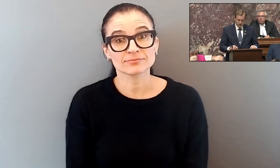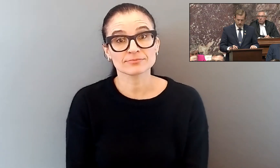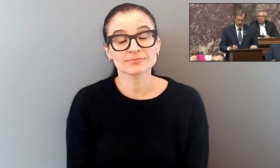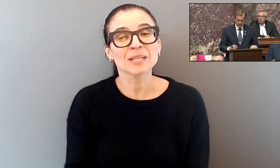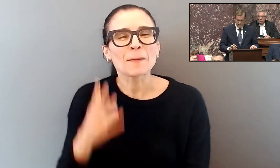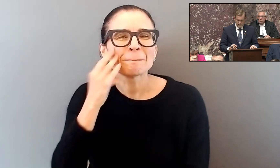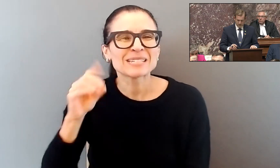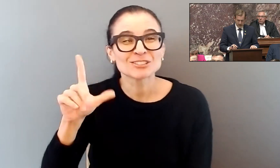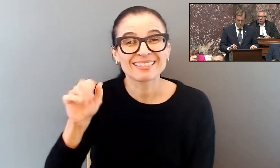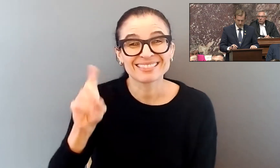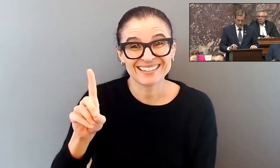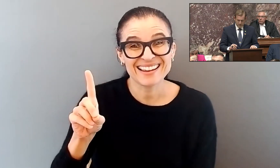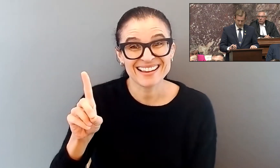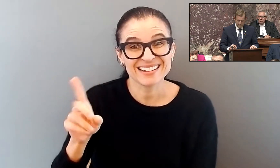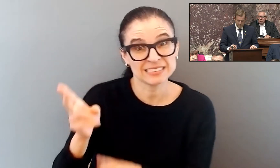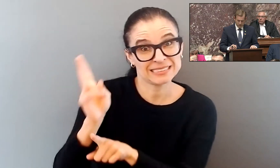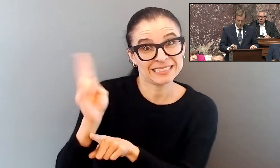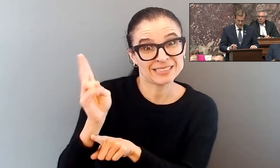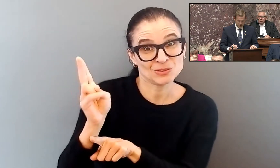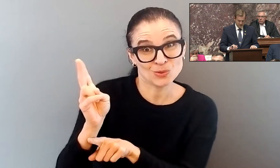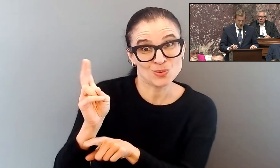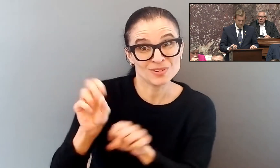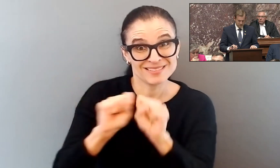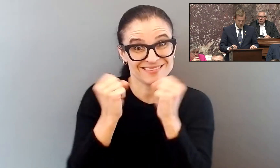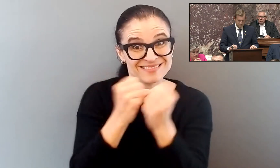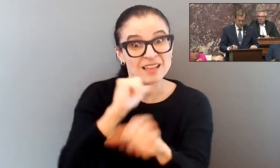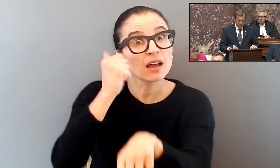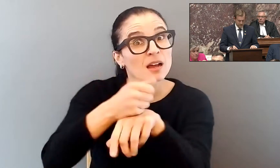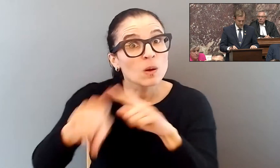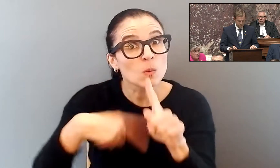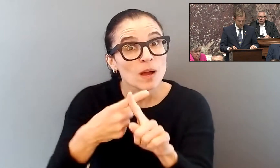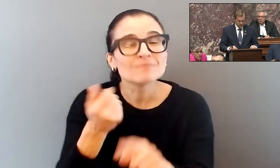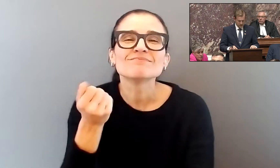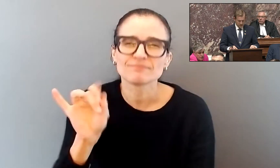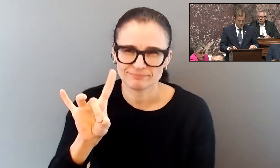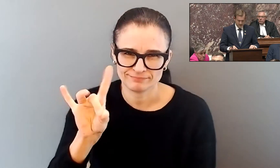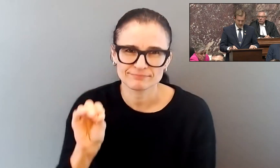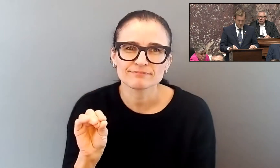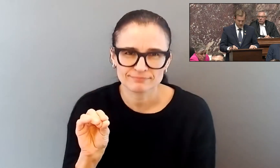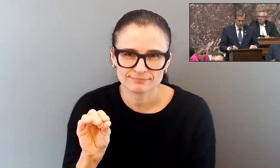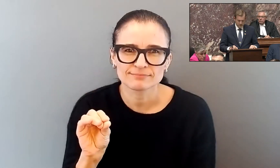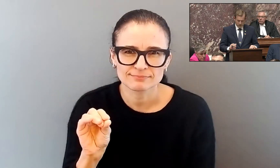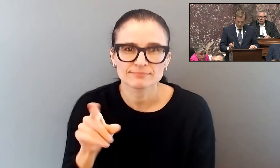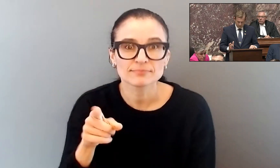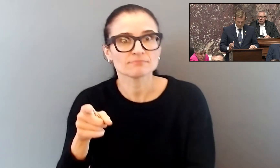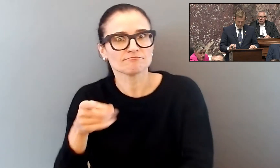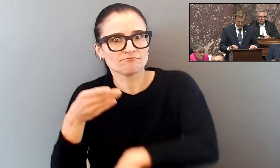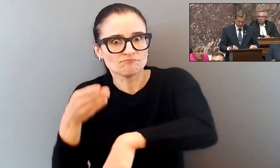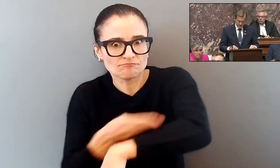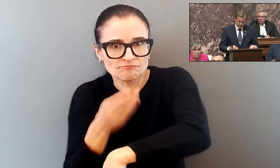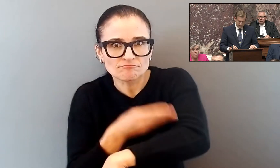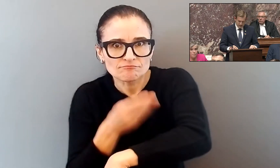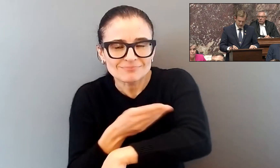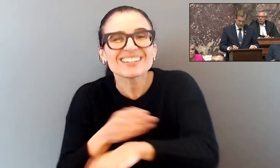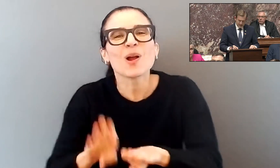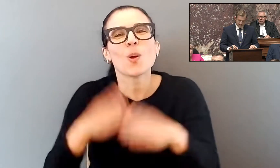both the Okanagan Regional Library on the main floor and the Peachland Museum above. The Society's members, all volunteers, have kept that